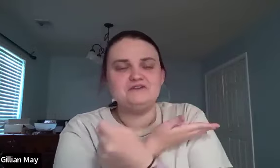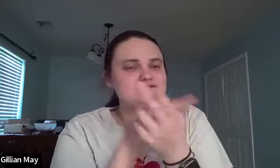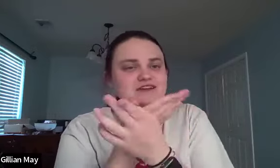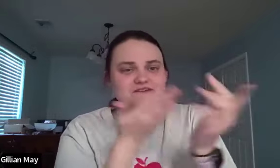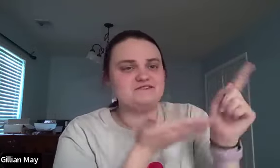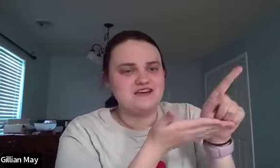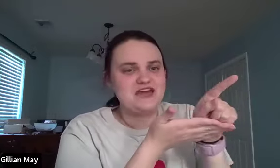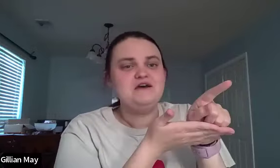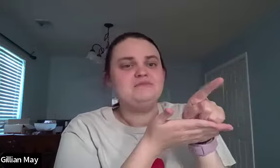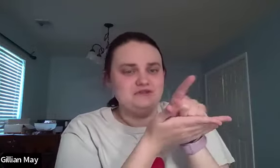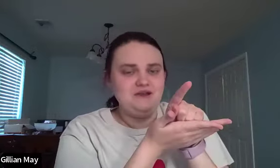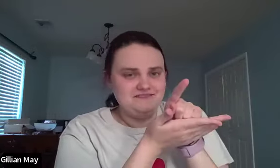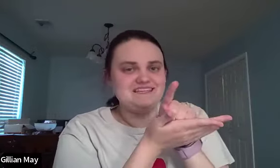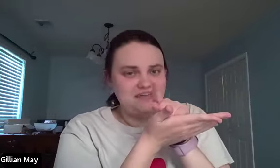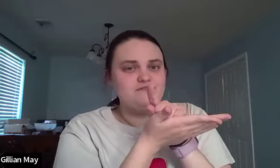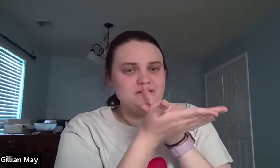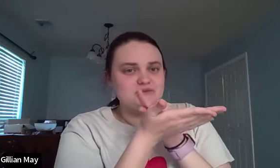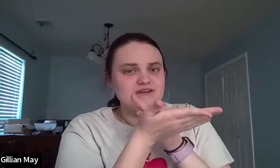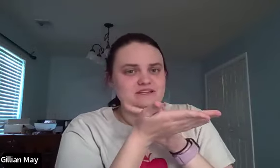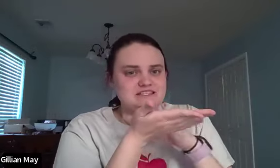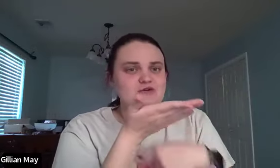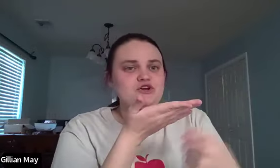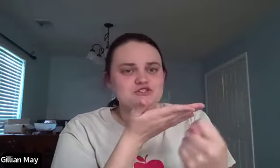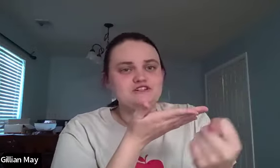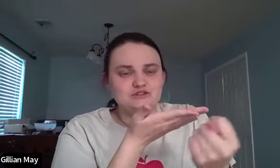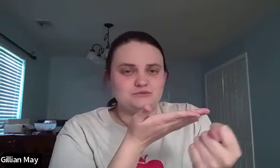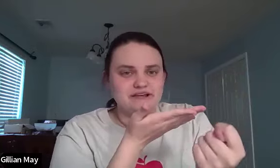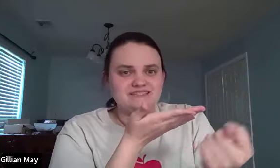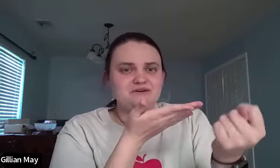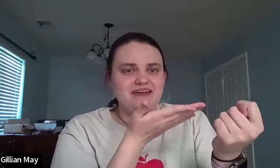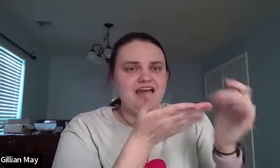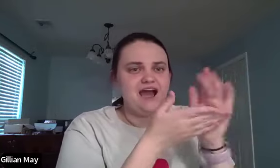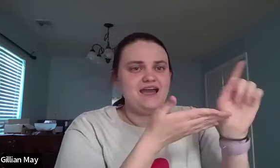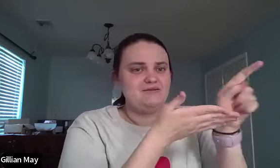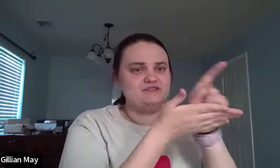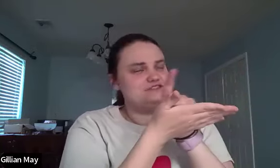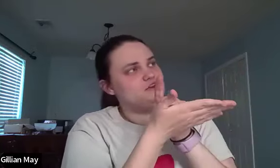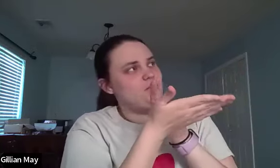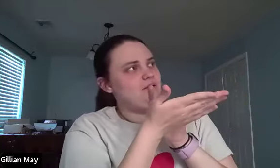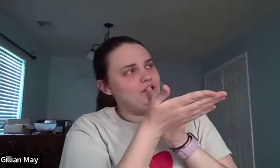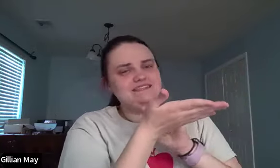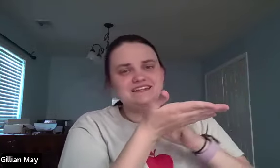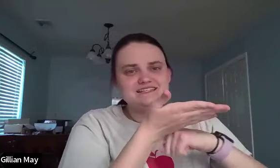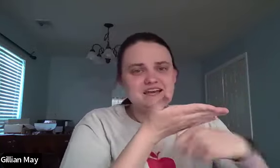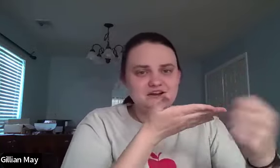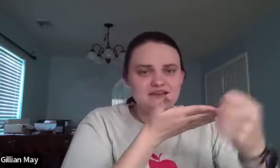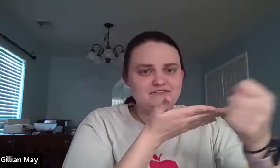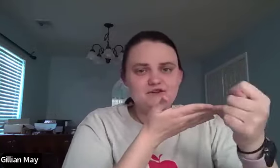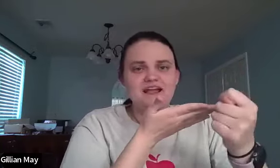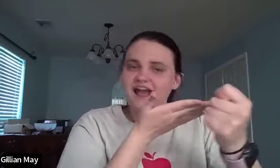know if you guys have ever done that, but when you have to say the alphabet really, really slow, you start to lose your place. Okay. I will sit there and go, wait, what is the next letter? Even though I'm like, I